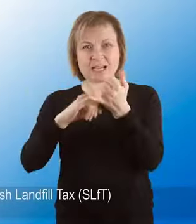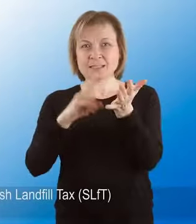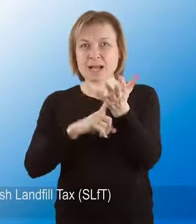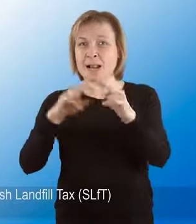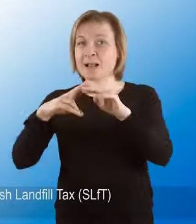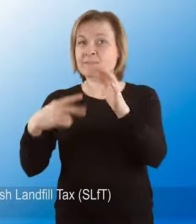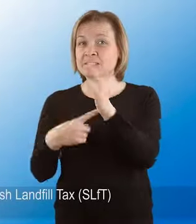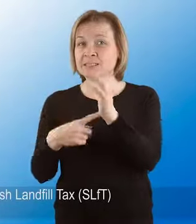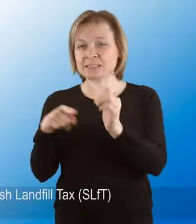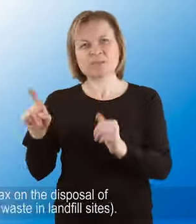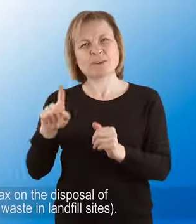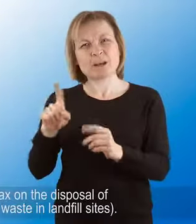SLFD,